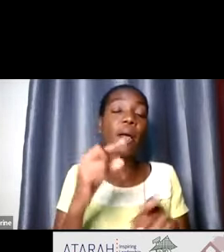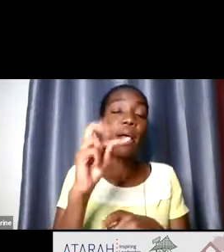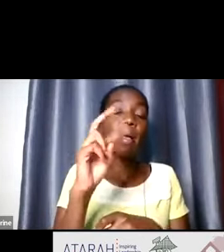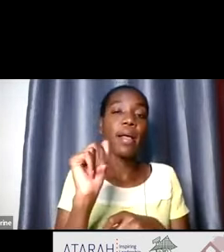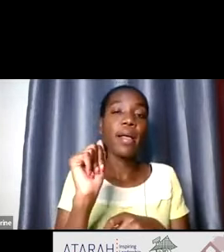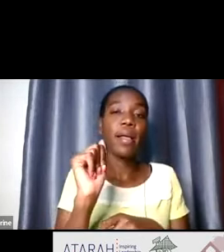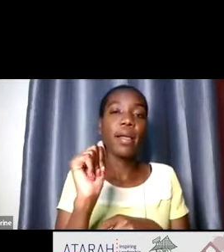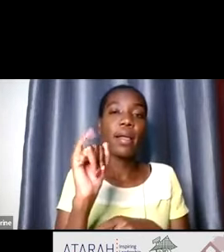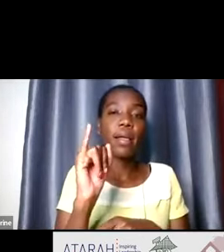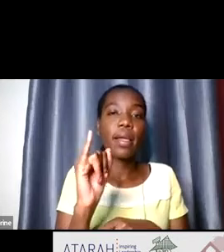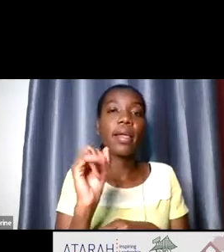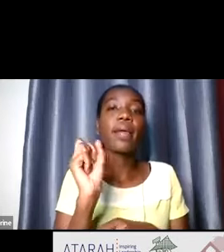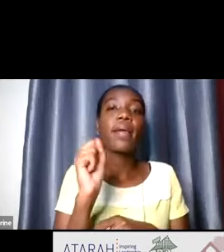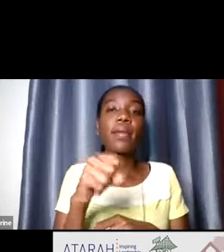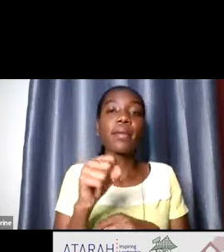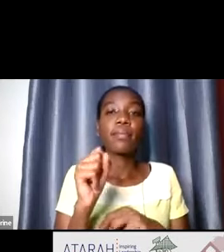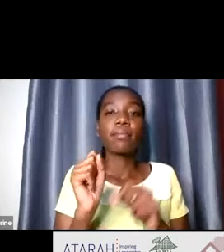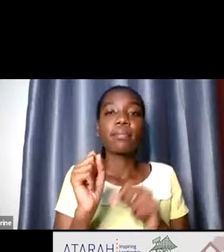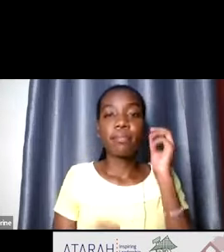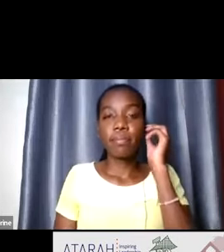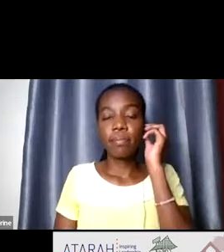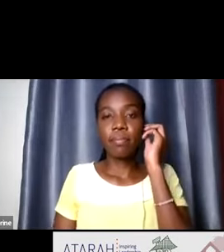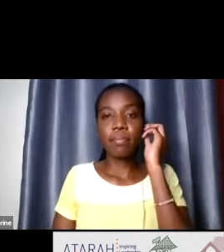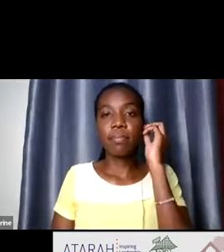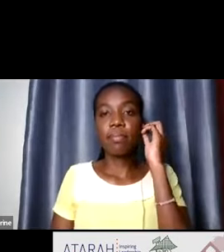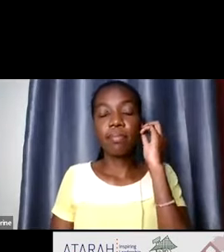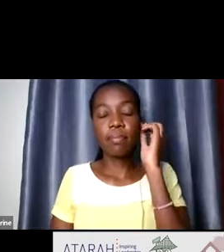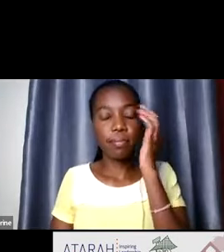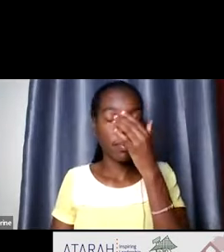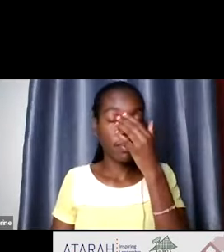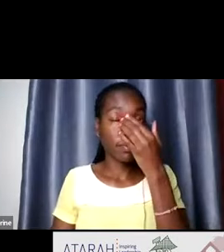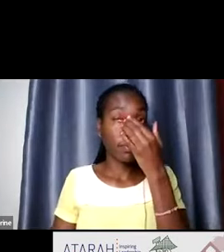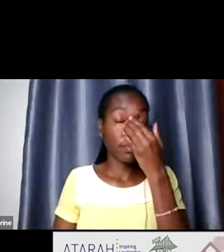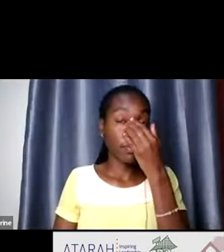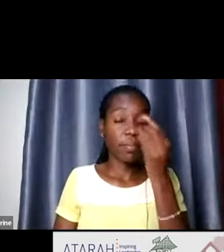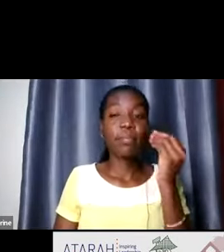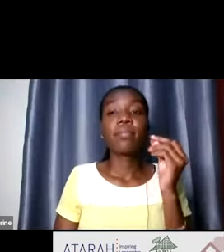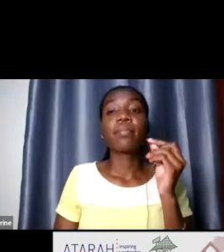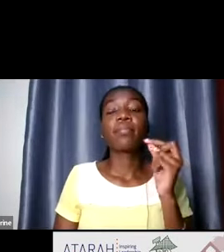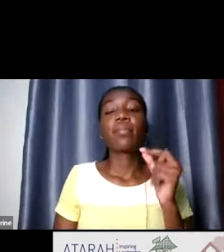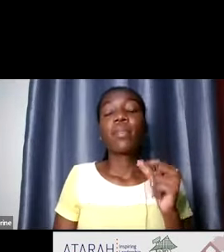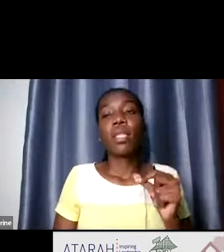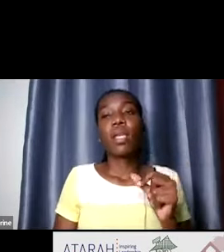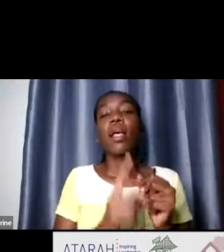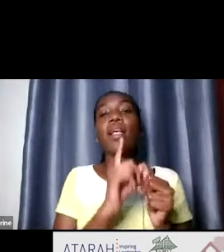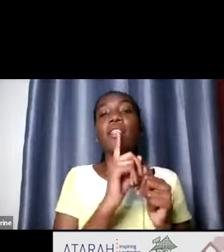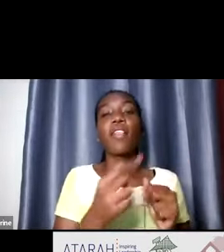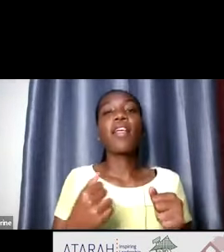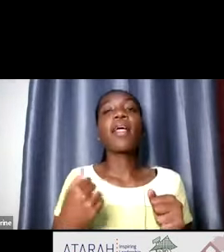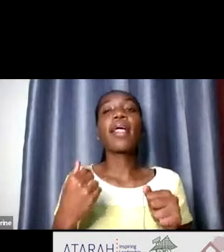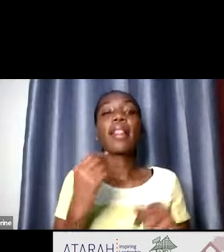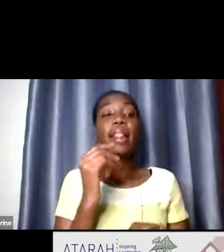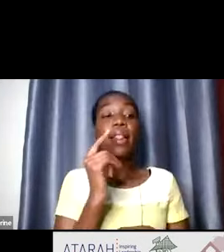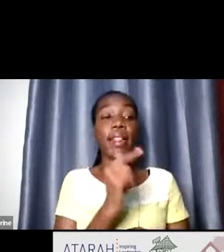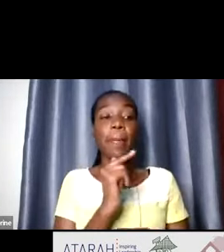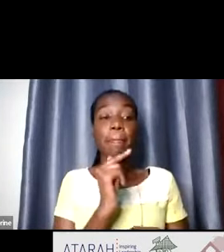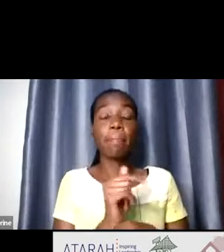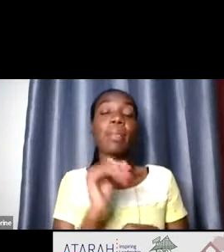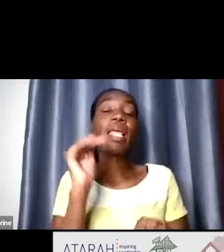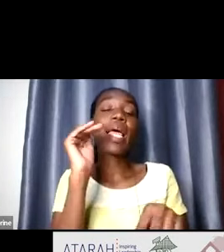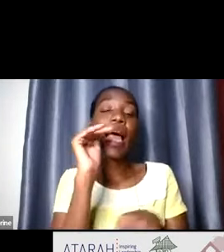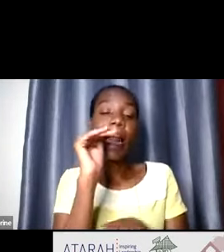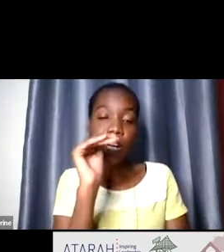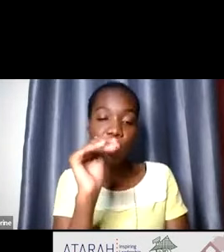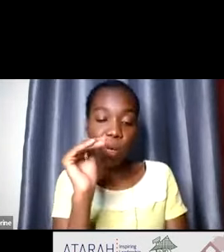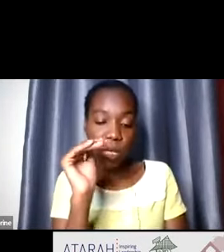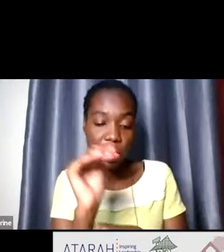Can you hear me now? Yes, I can clearly. Yes. She is requesting,